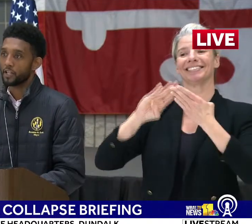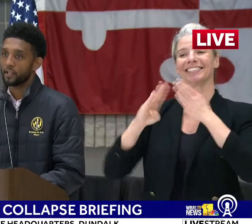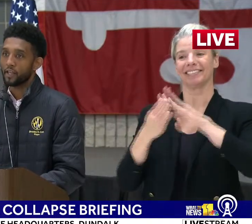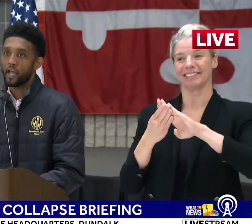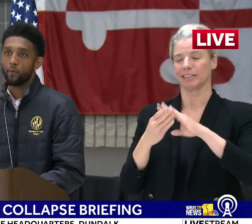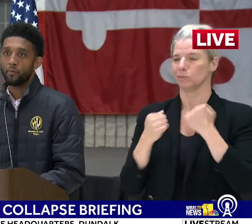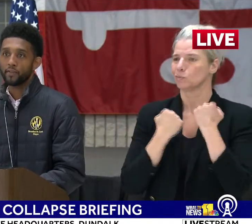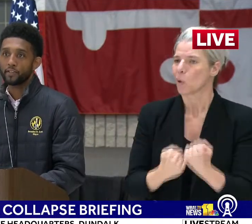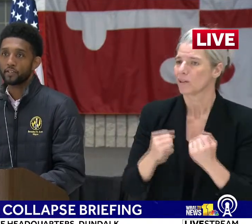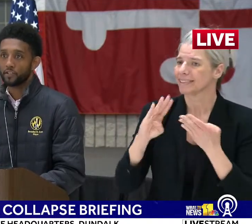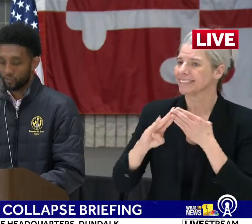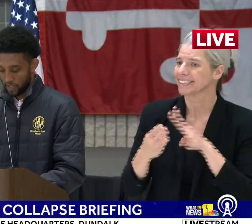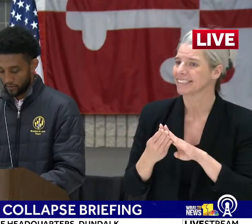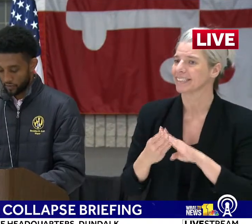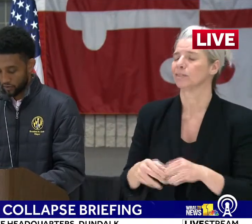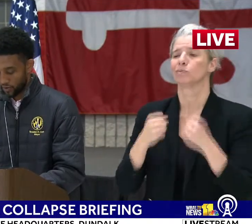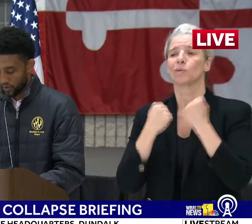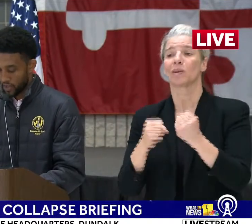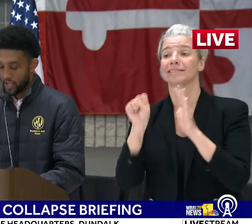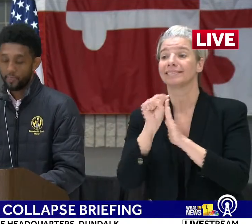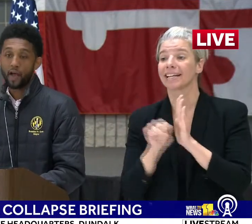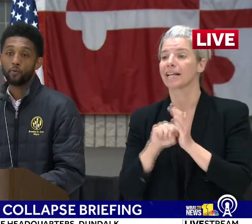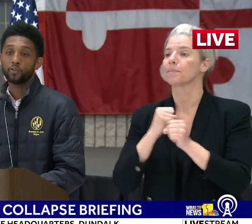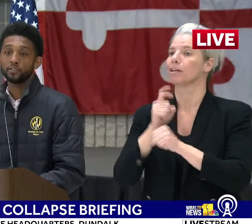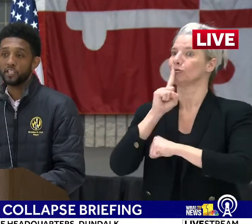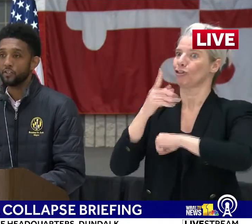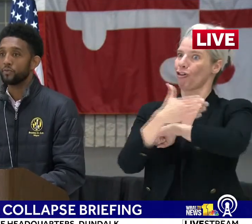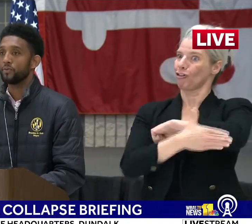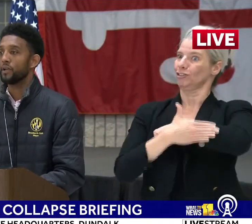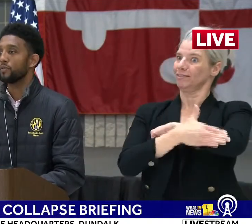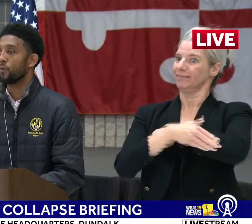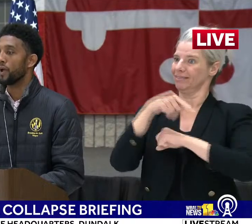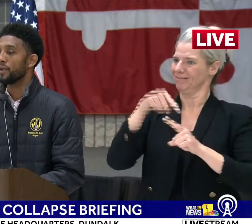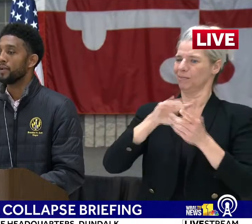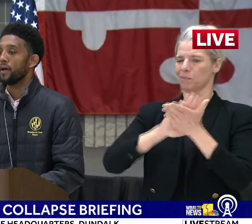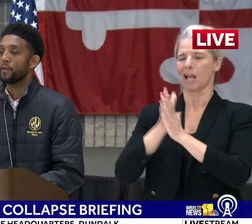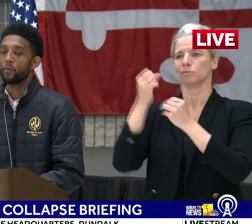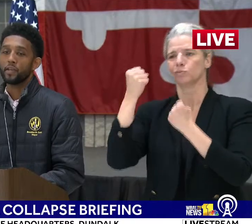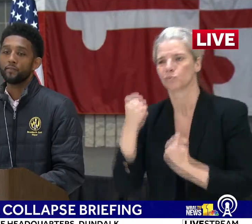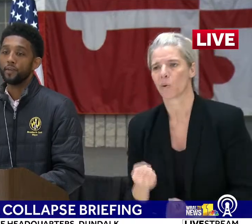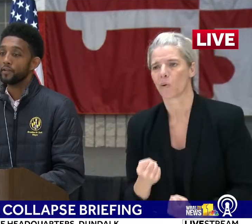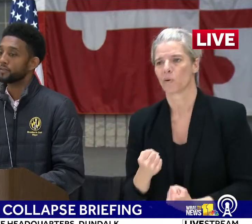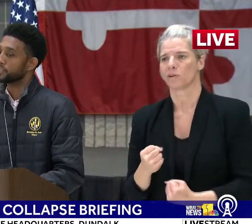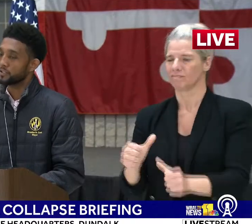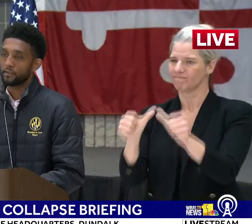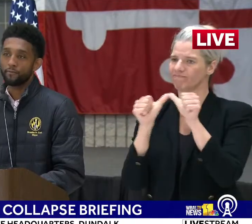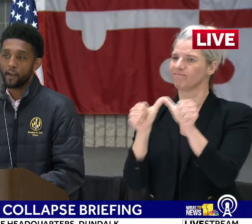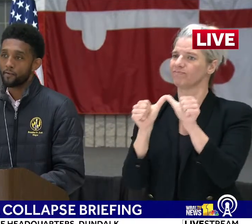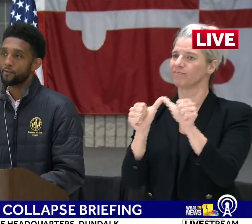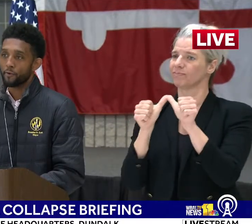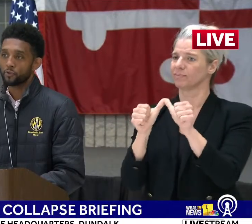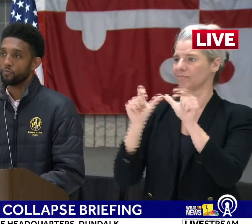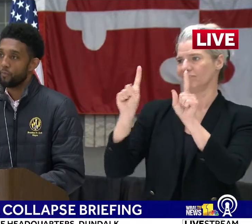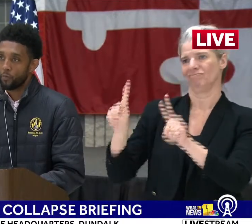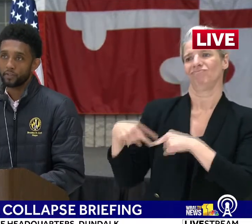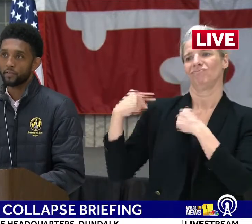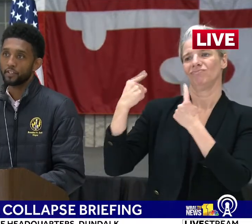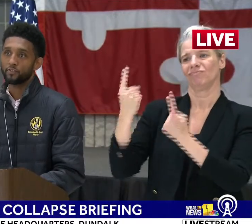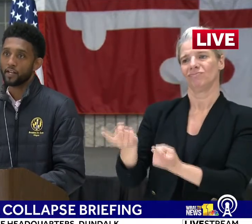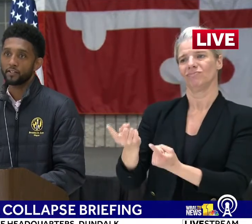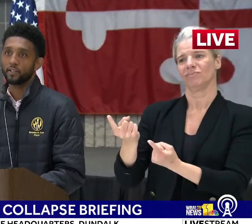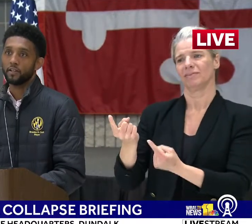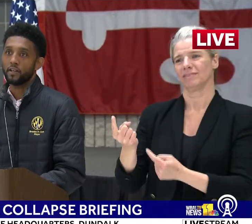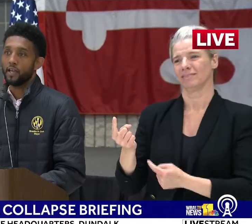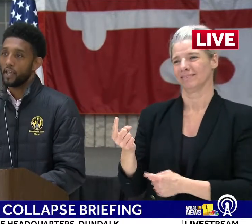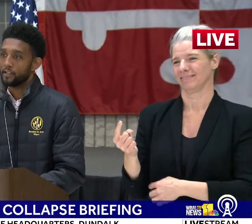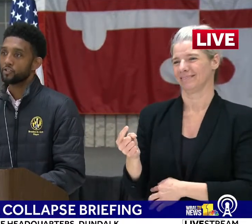a stronger state, and will make this country even stronger. And that will continue in the way that we have done since the very first